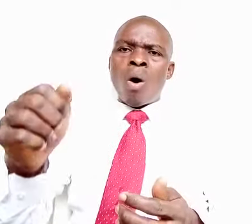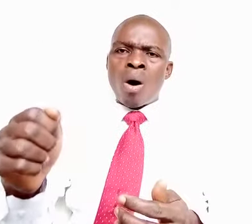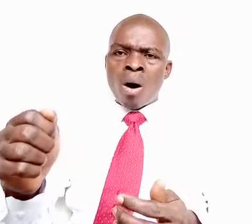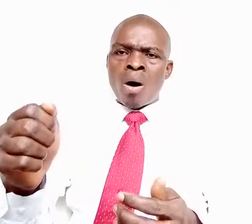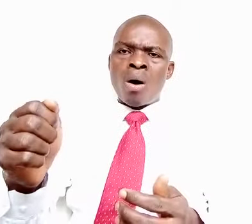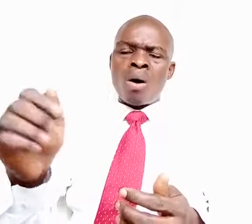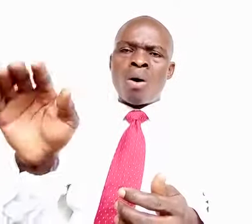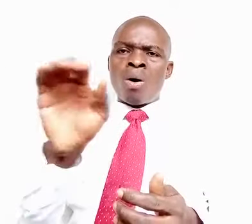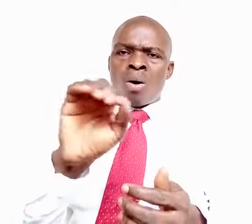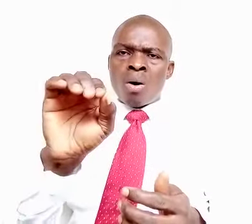and